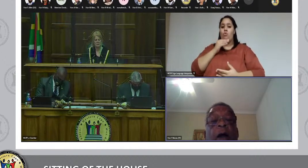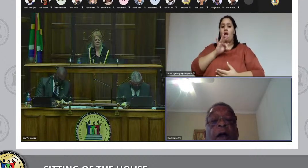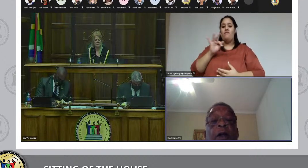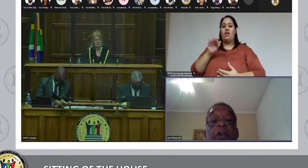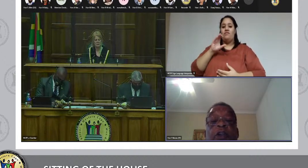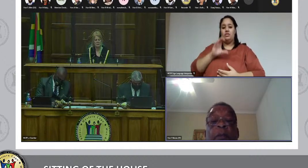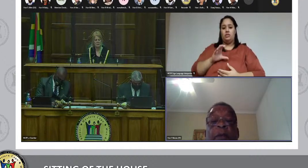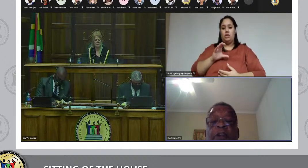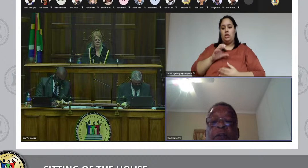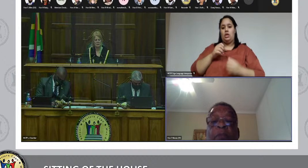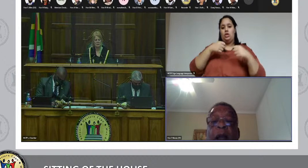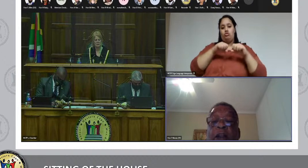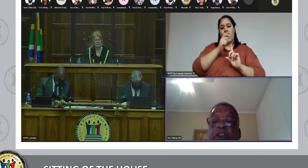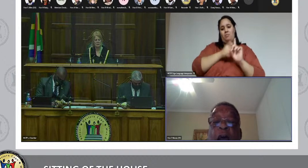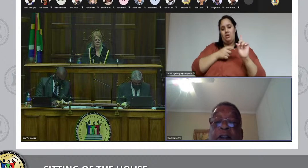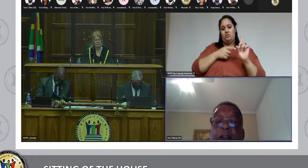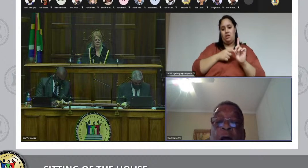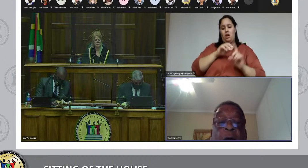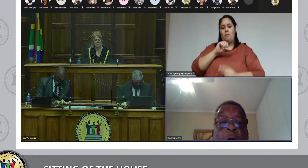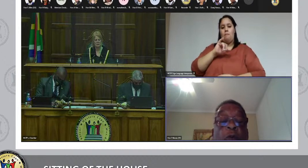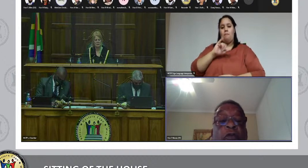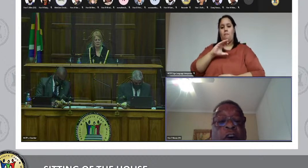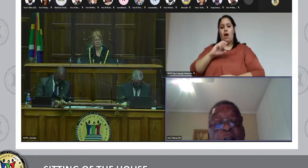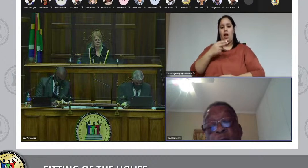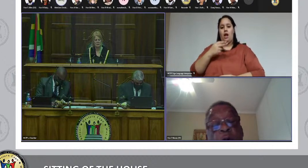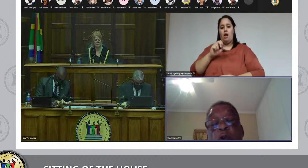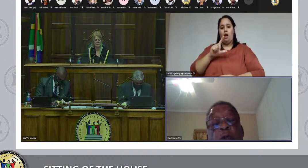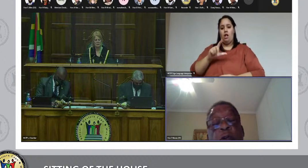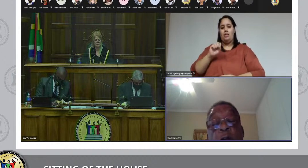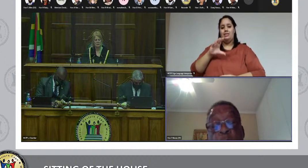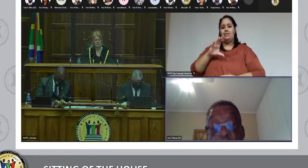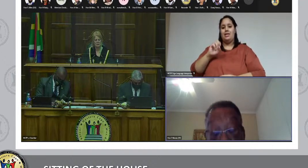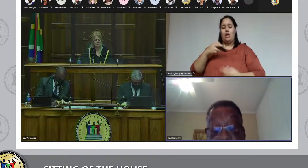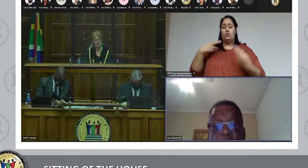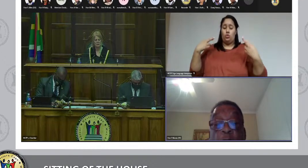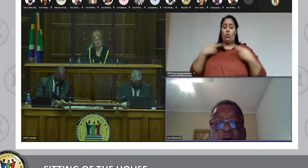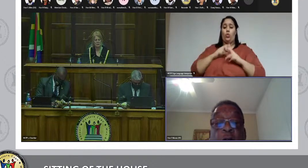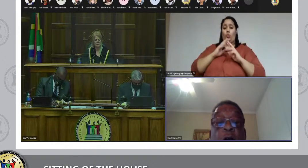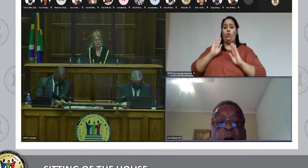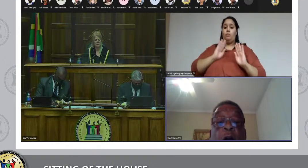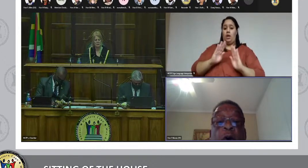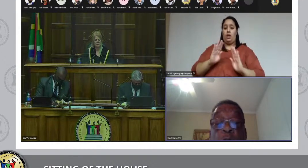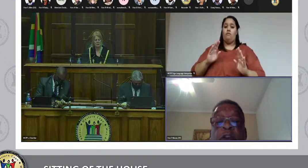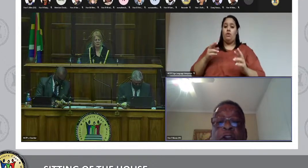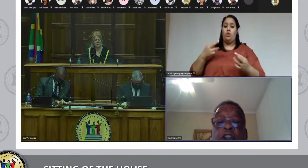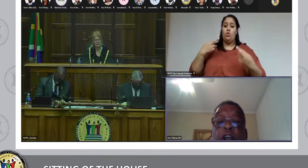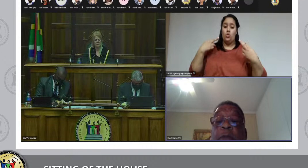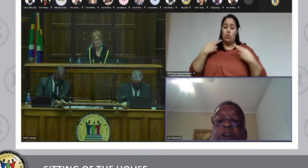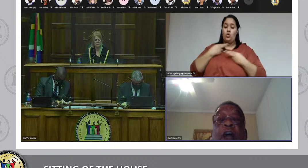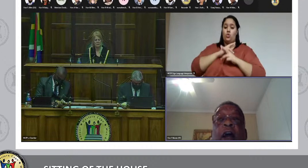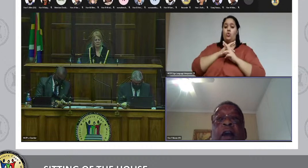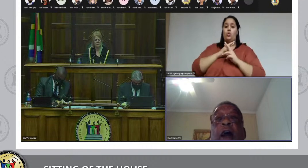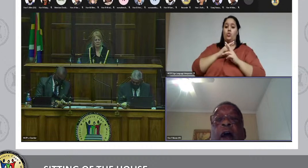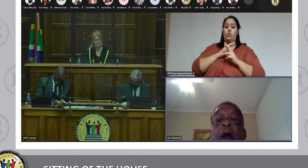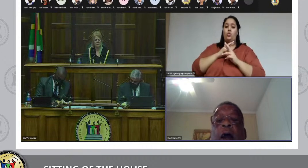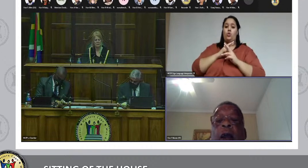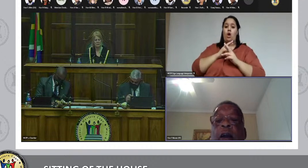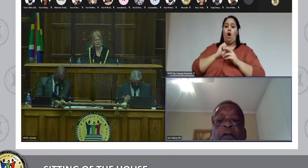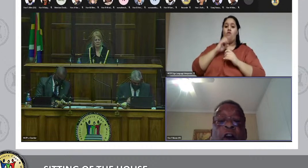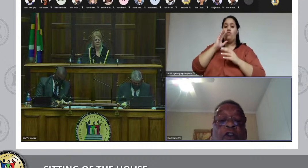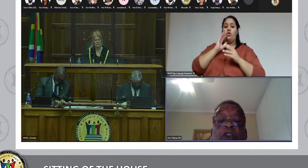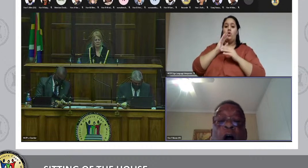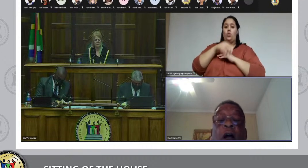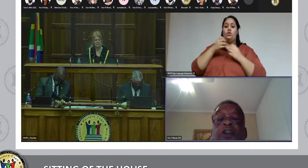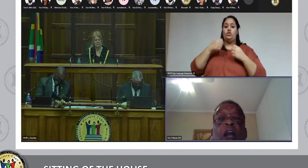FFC chairperson, Michael Sachs, who very rudely overruled the chairman, saying